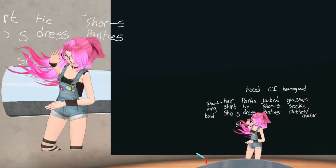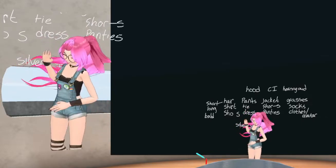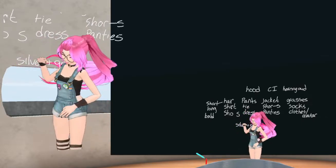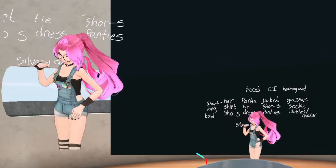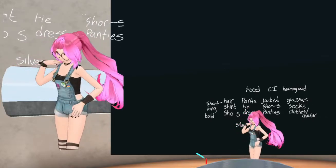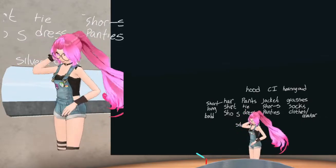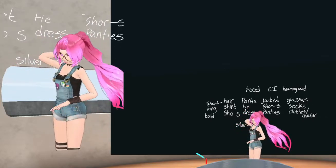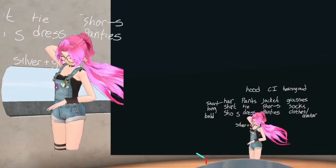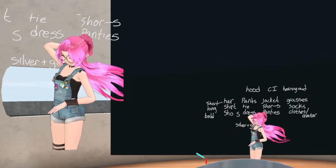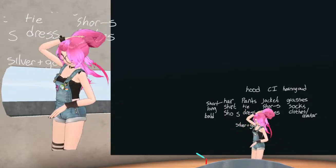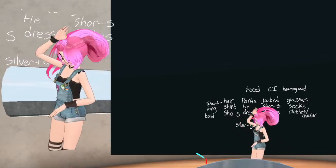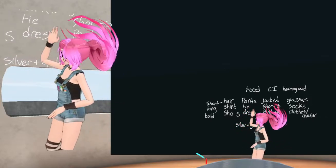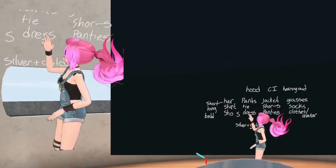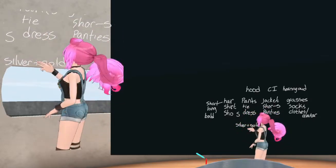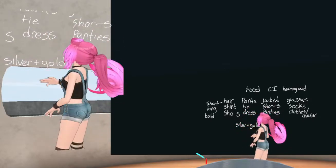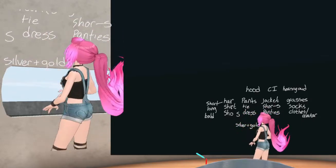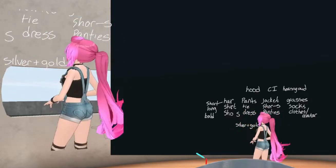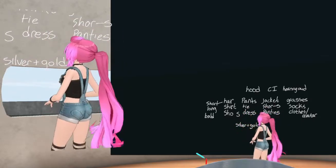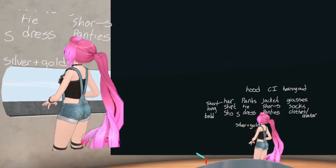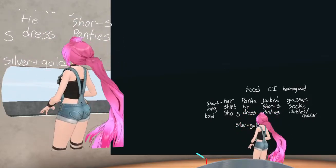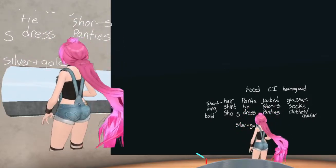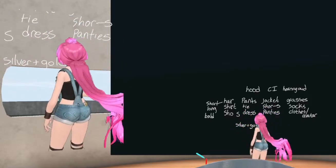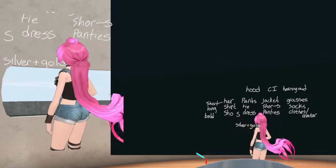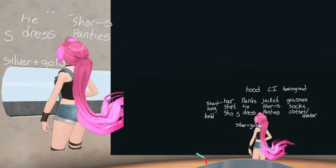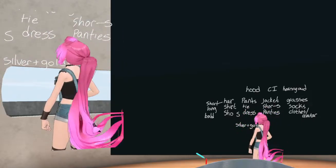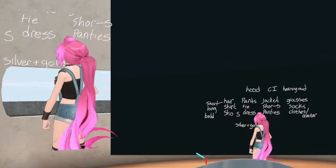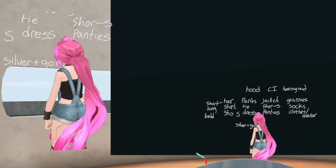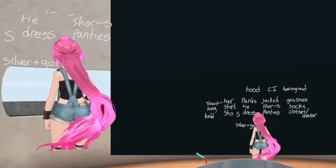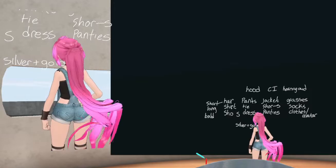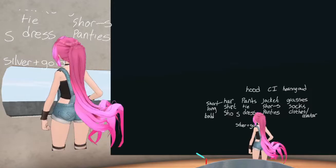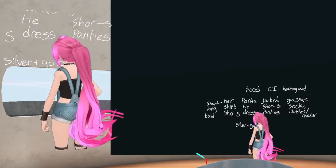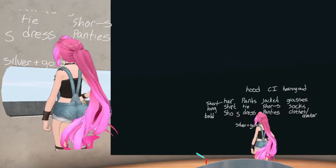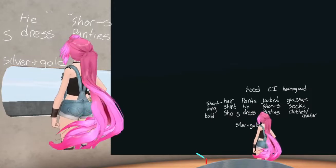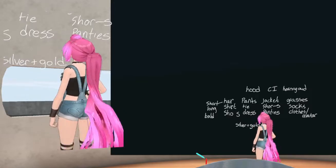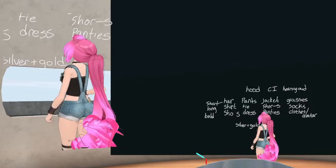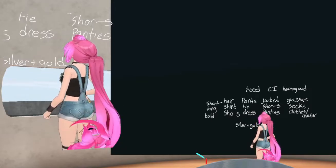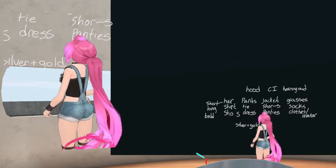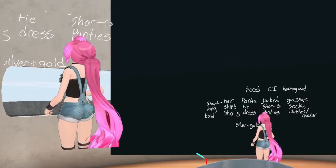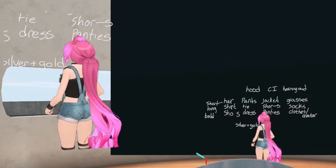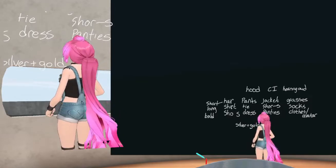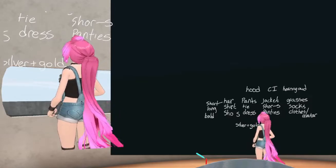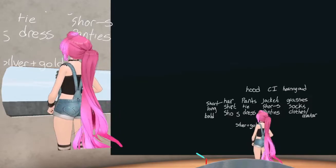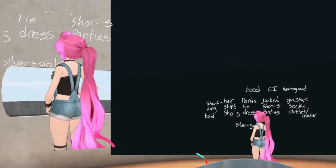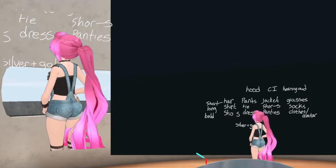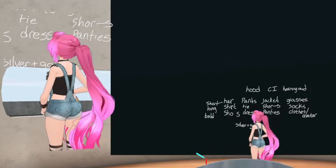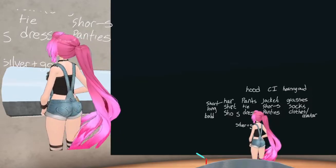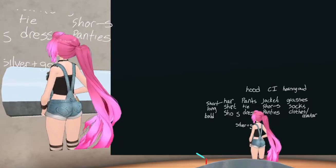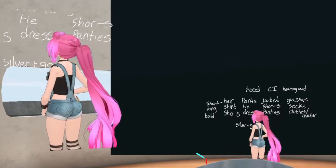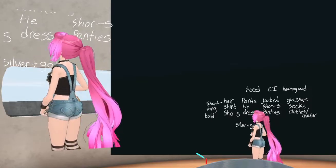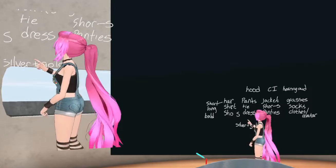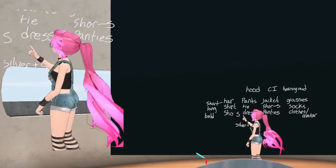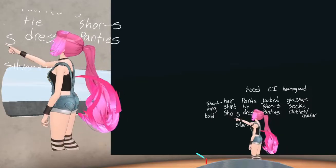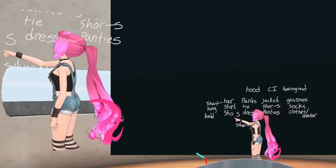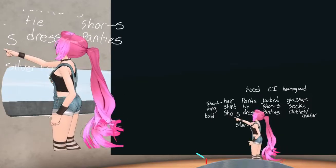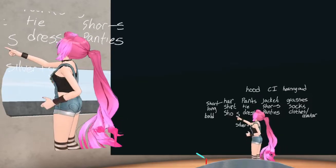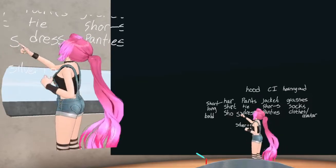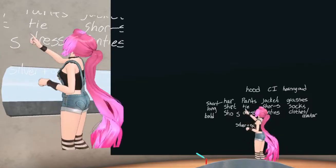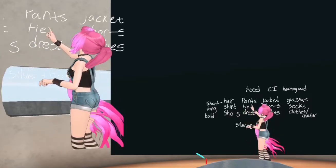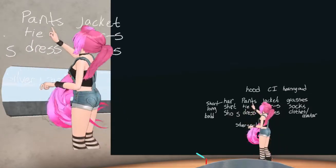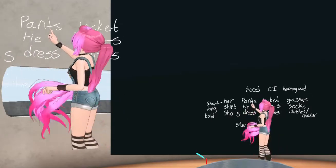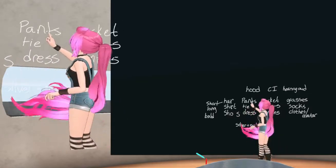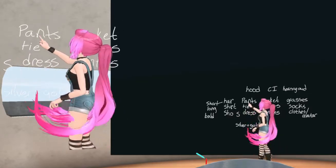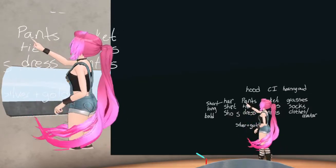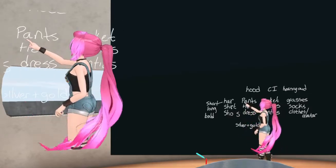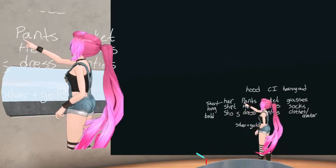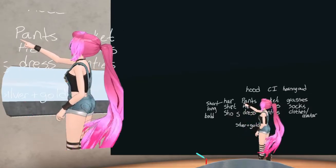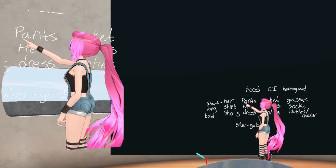not sure if it's different on the East Coast, but somebody can tell me if so. Where were we? Okay, shoes.